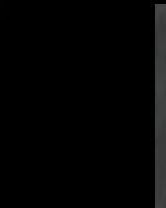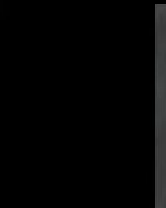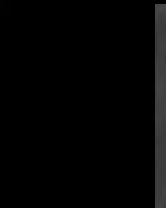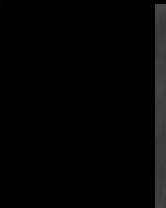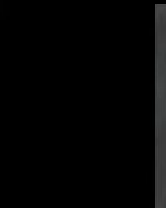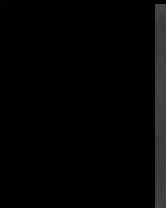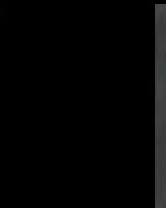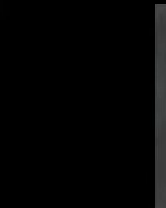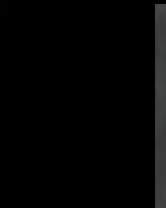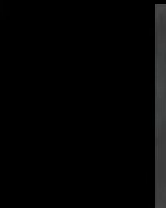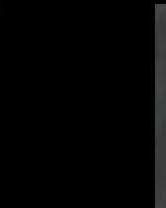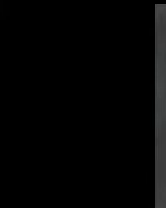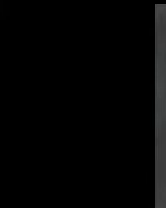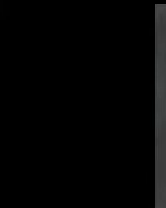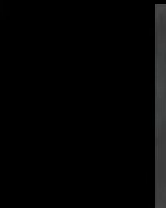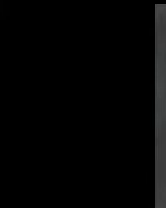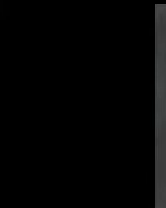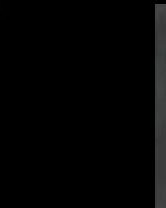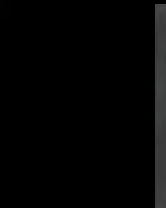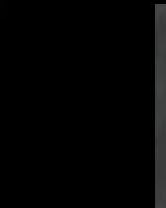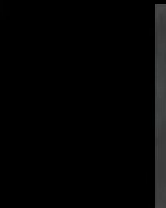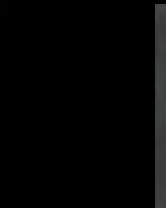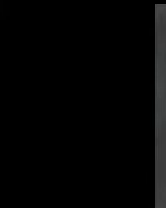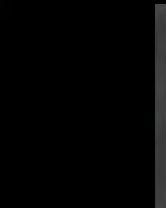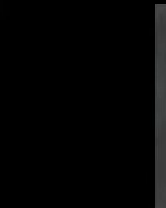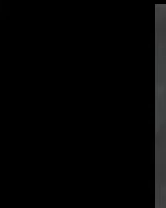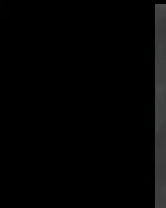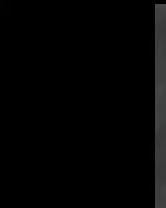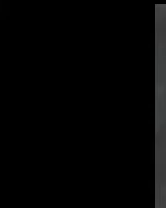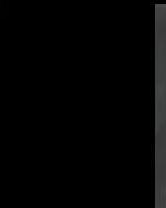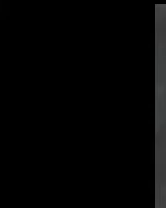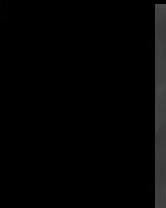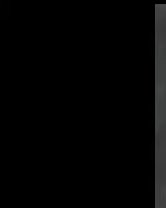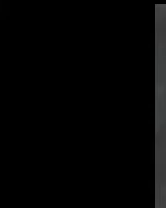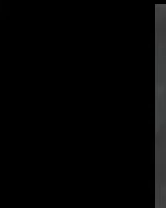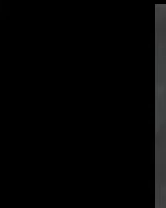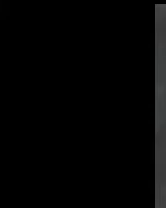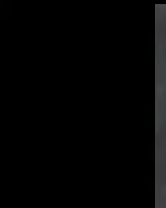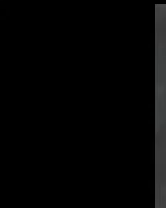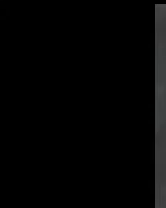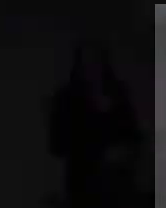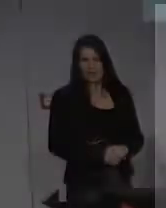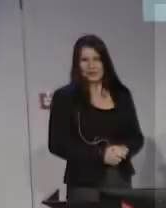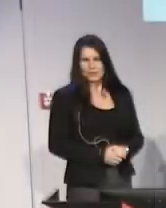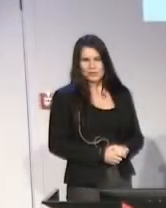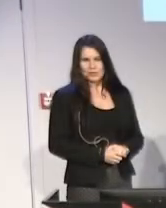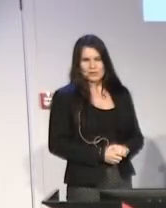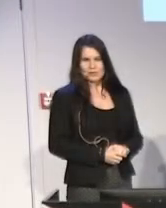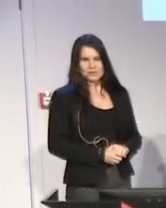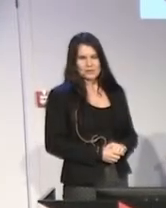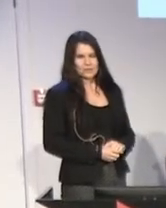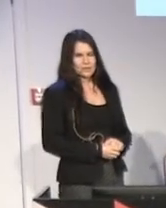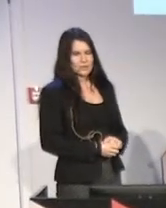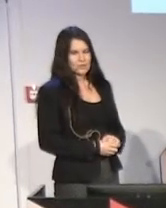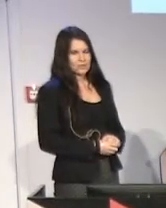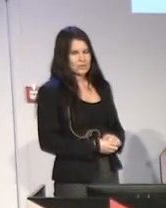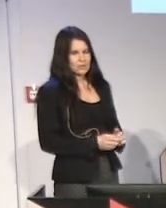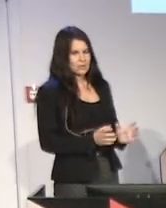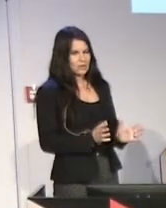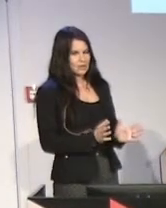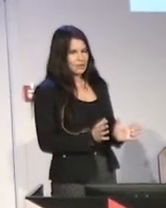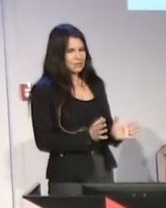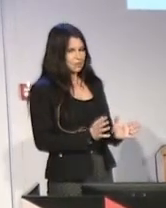Now it's the turn to say welcome to Johanne, Godø from Norway. And we are going to listen when